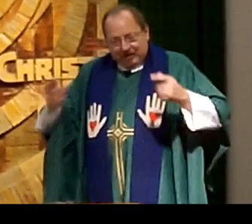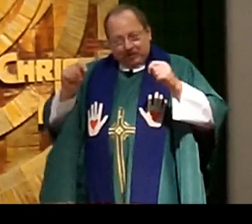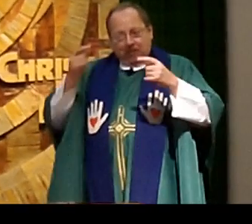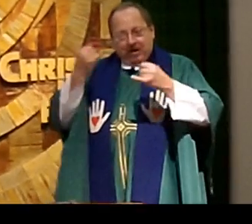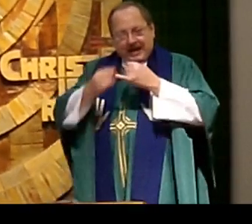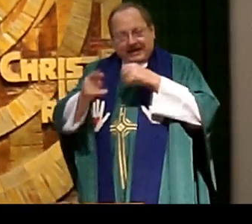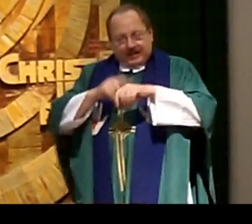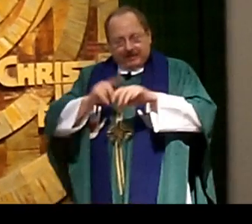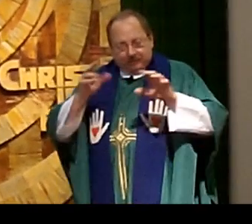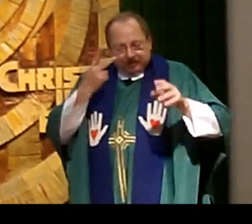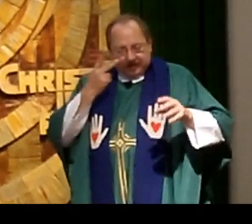try one last time, we'll see.